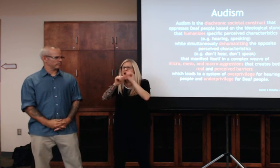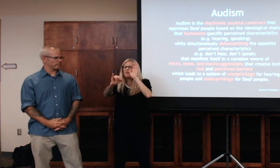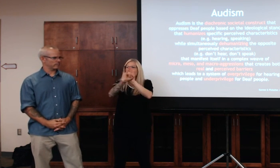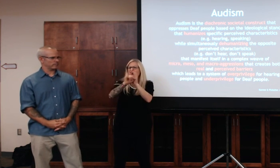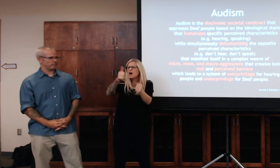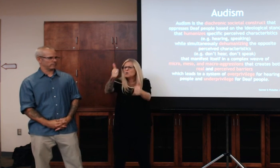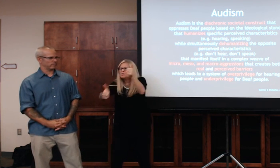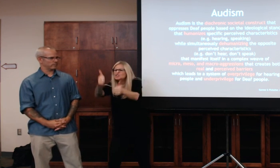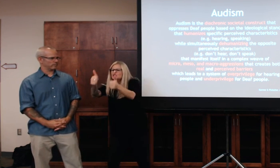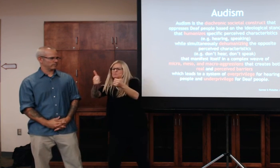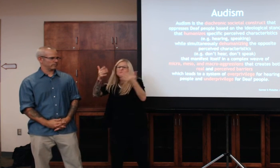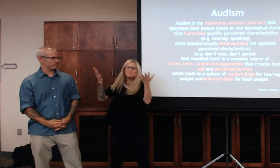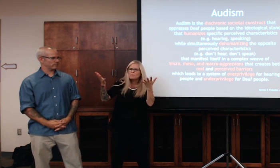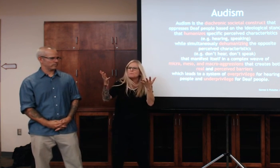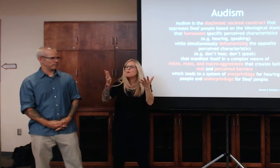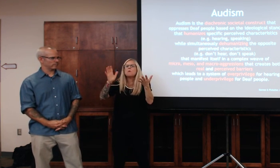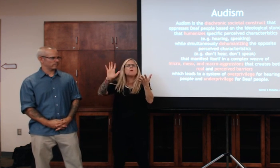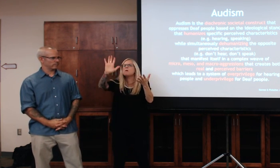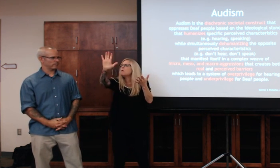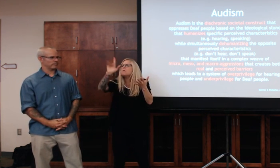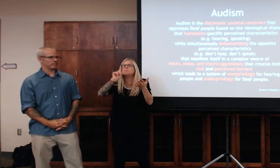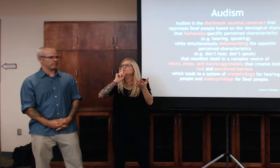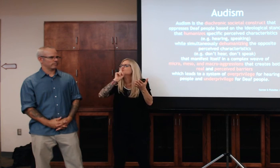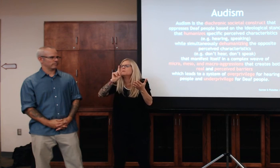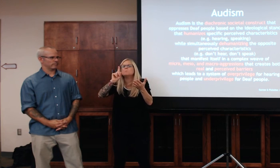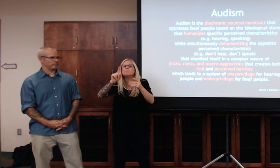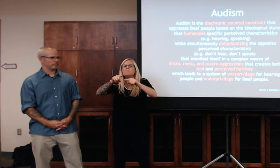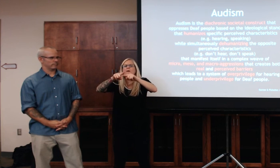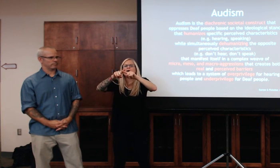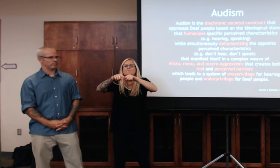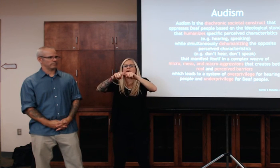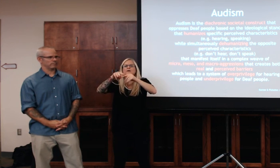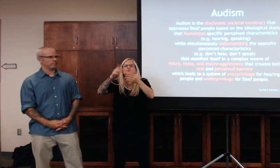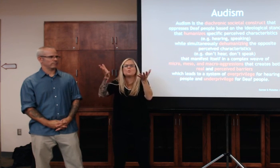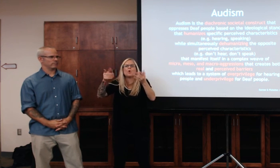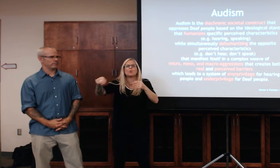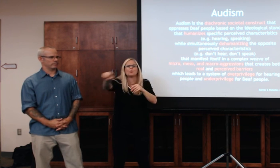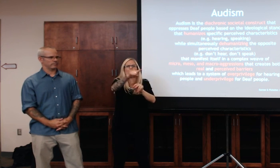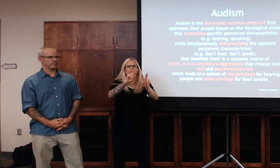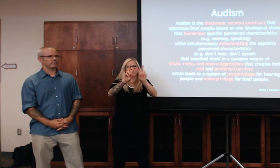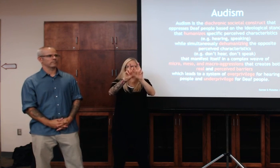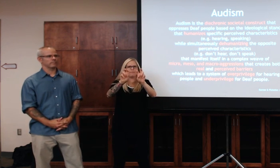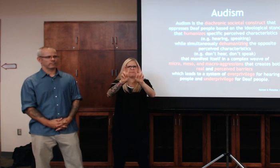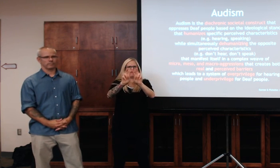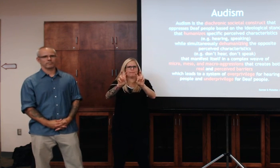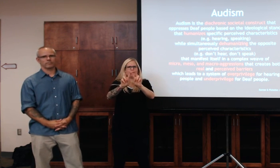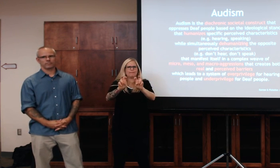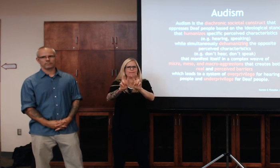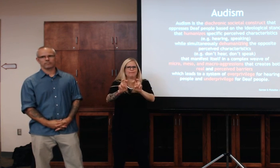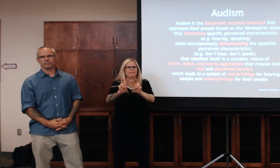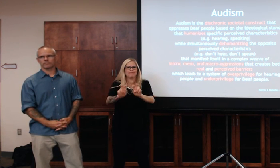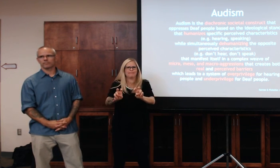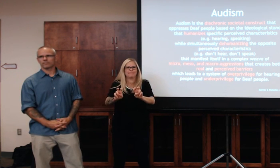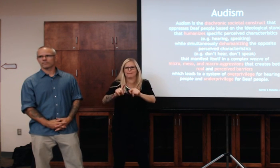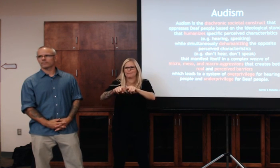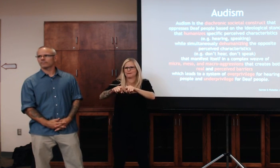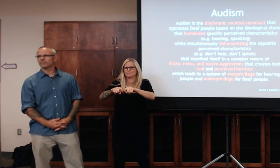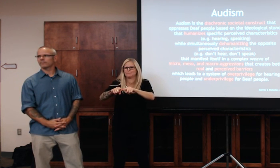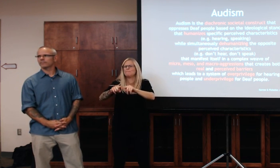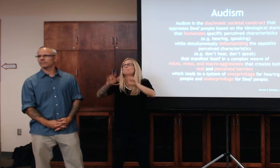Now, how to identify what falls under what category? It depends on what you see, on what